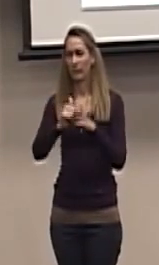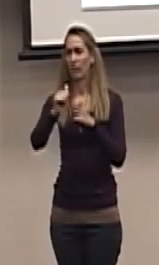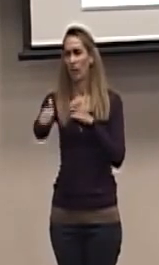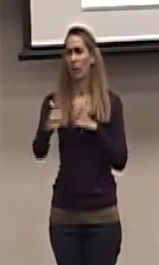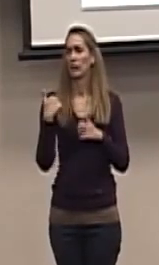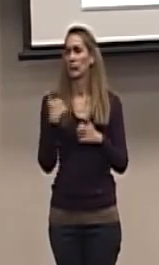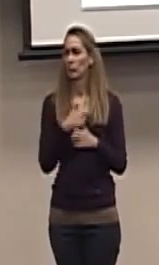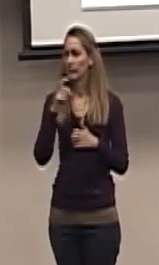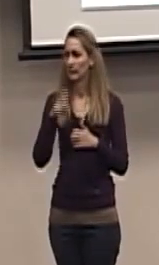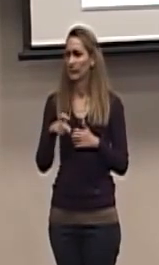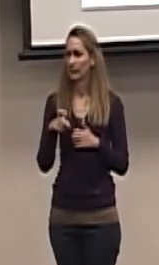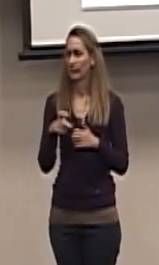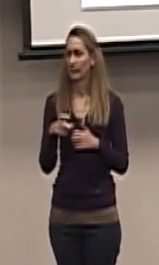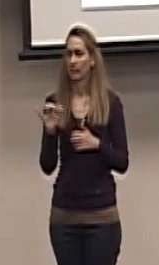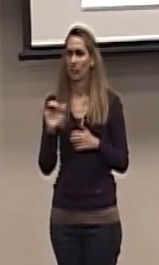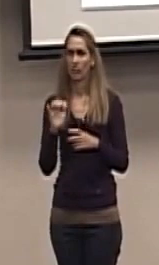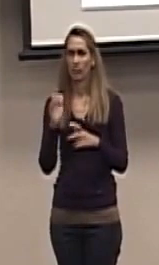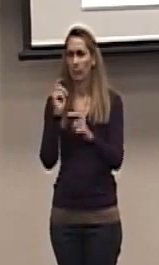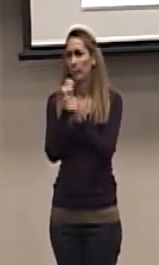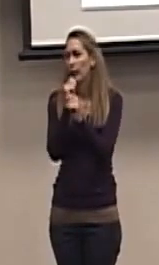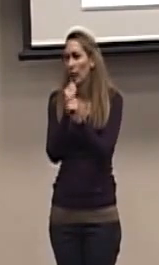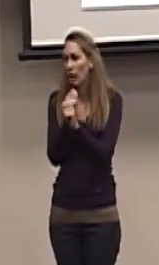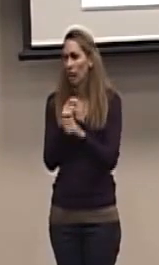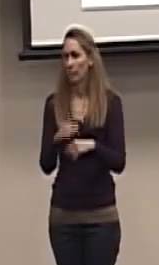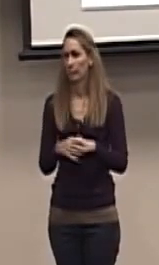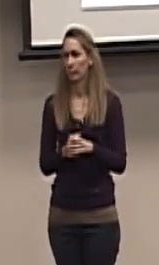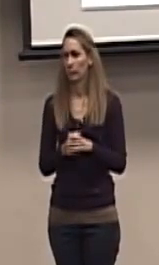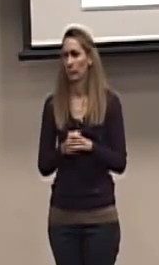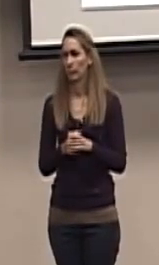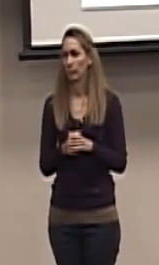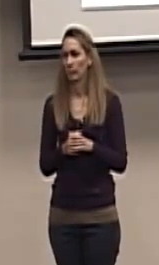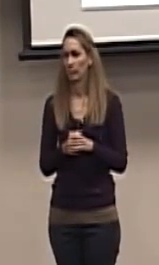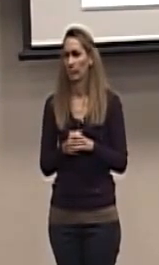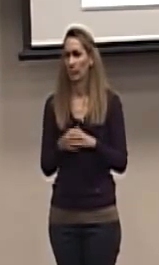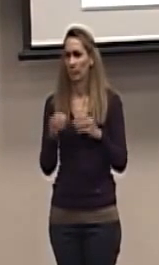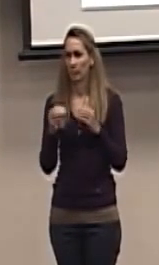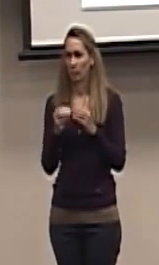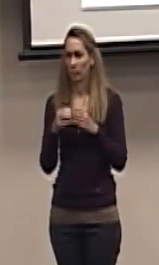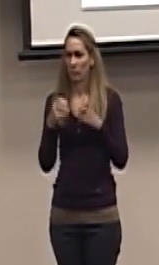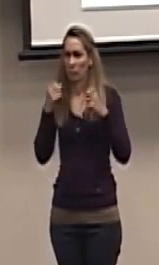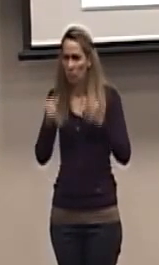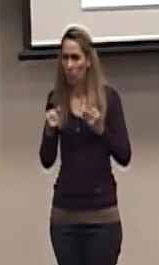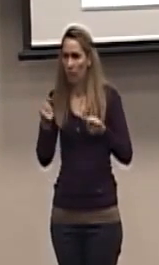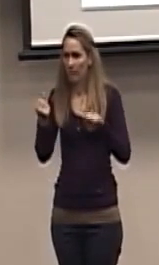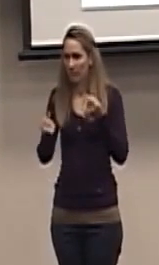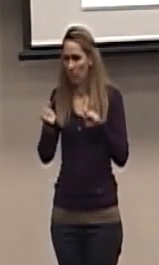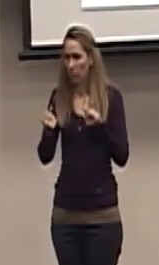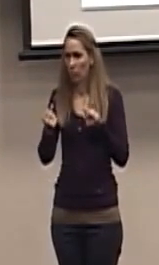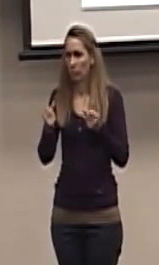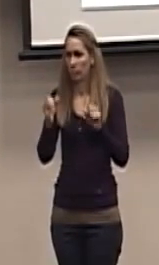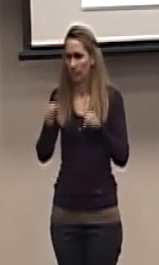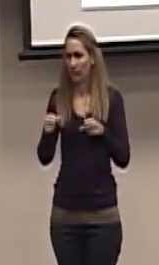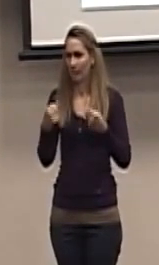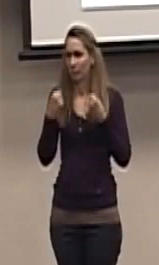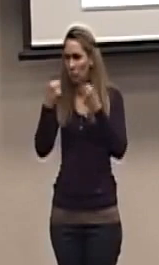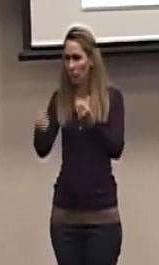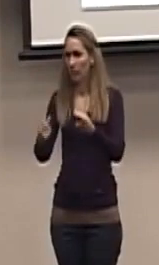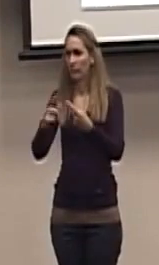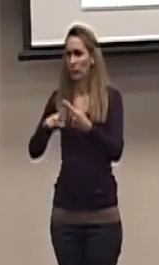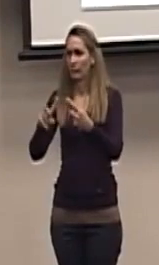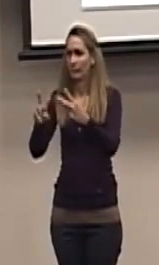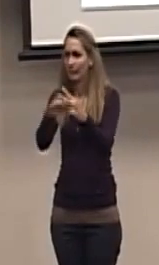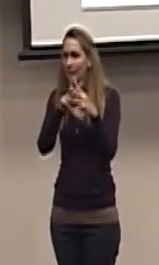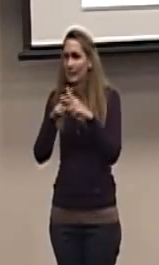get something like a pickup or more robust vehicle that can send us to the various local